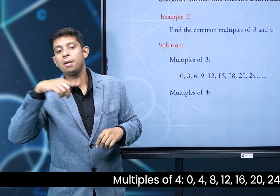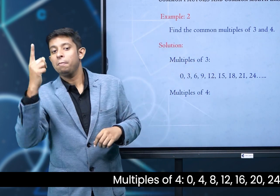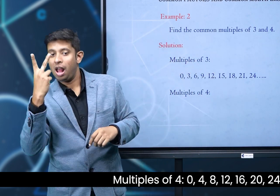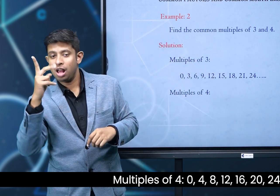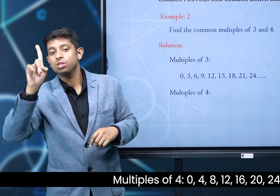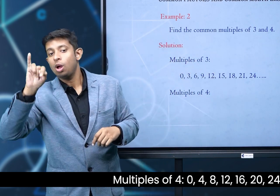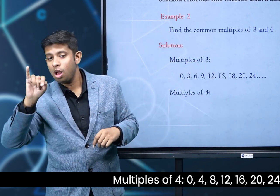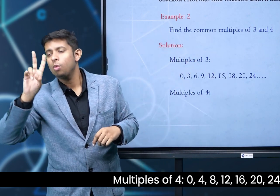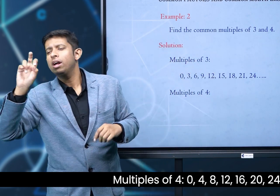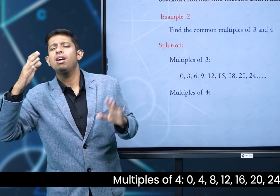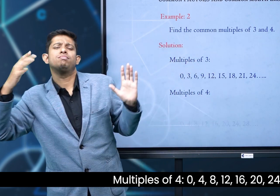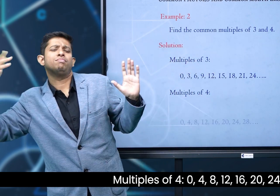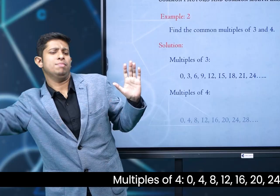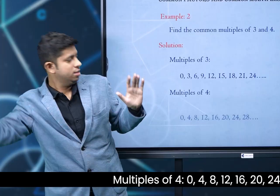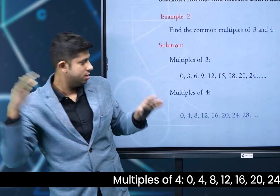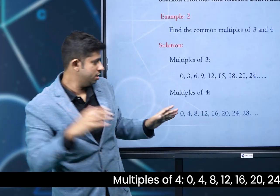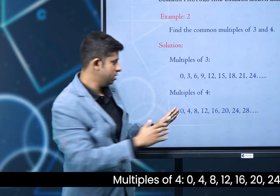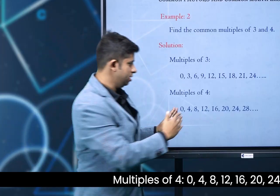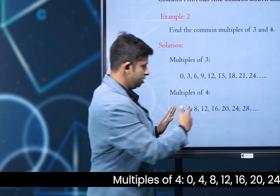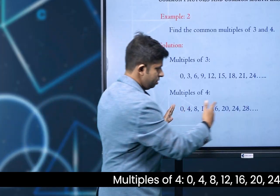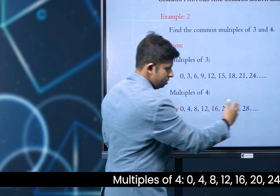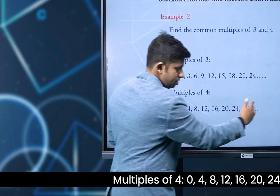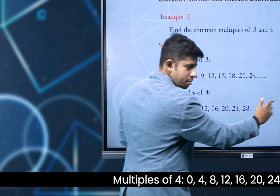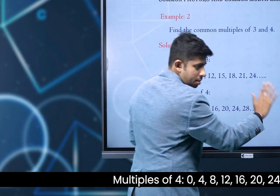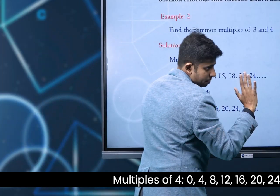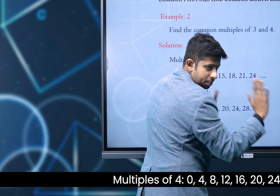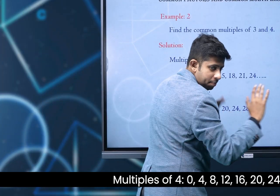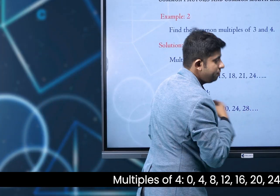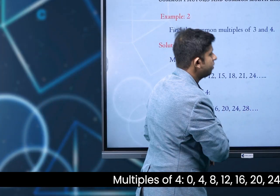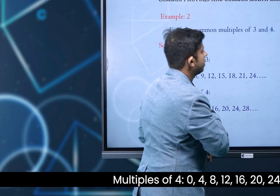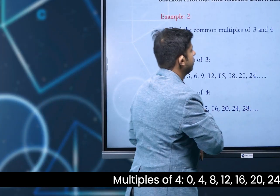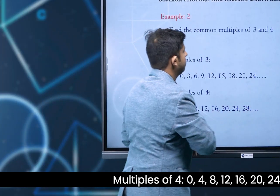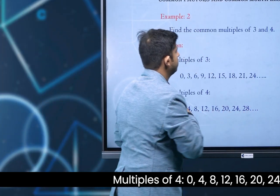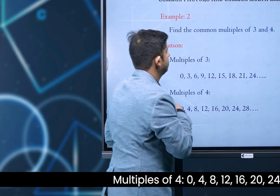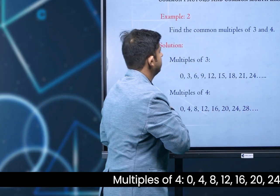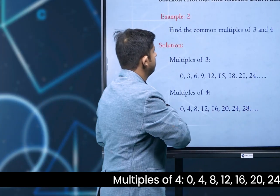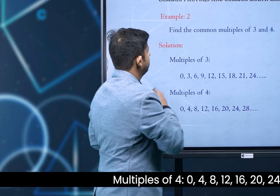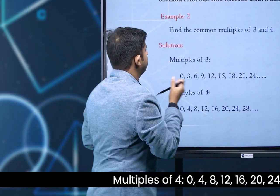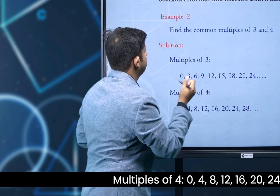0, 4, 8, 12, 16, 20, 24 and 28.